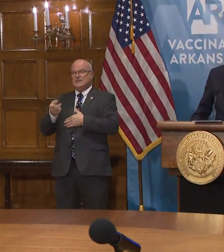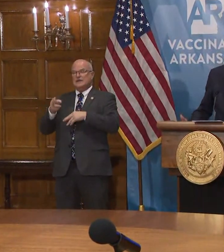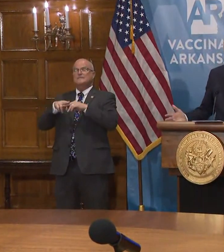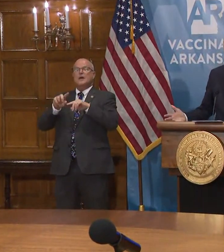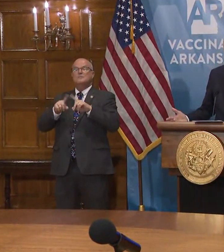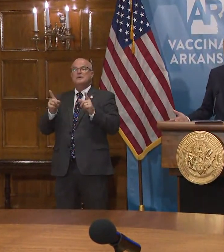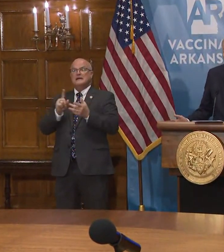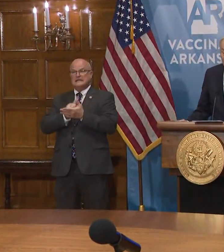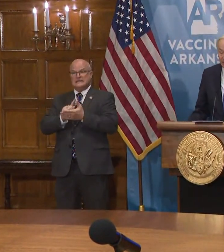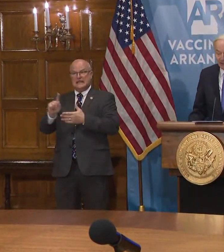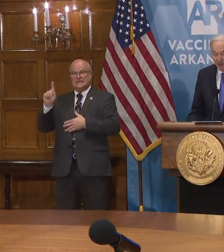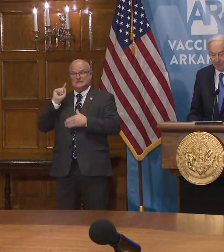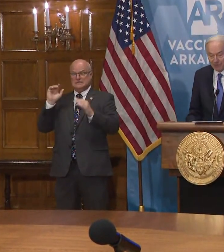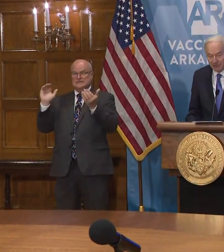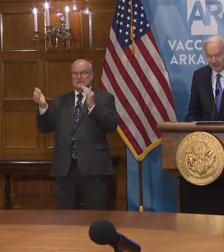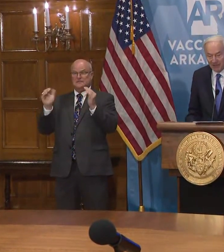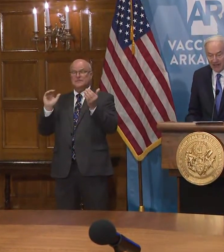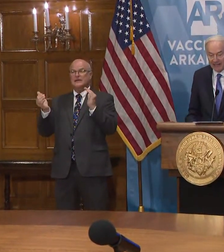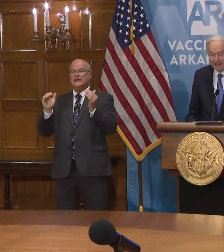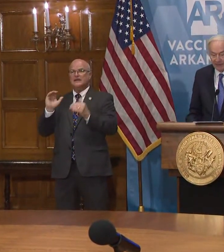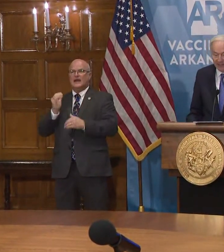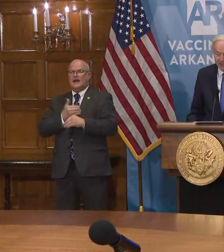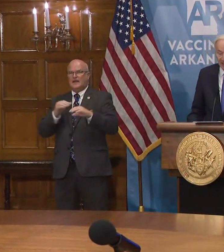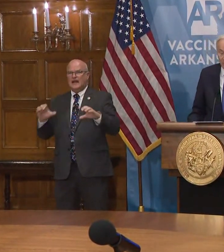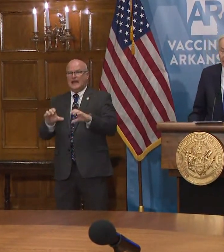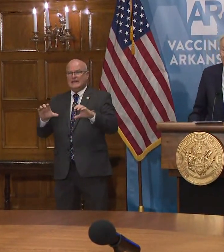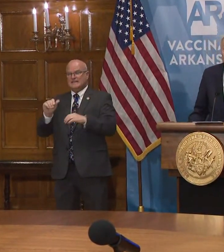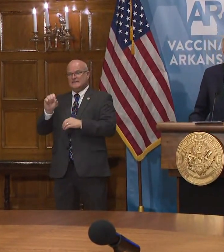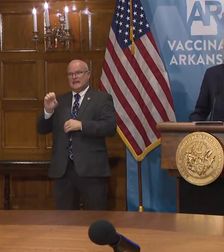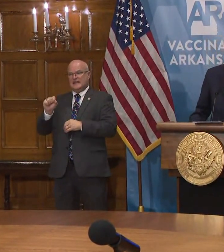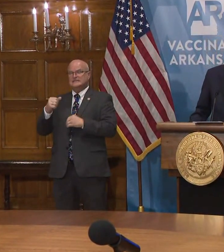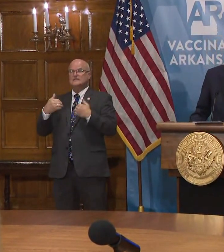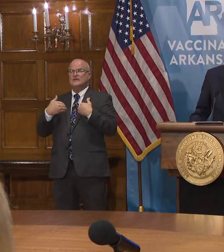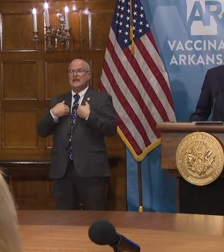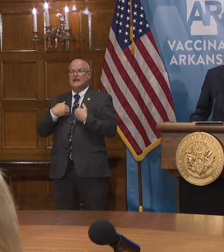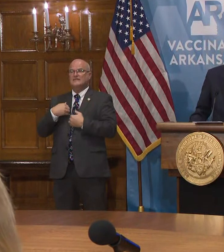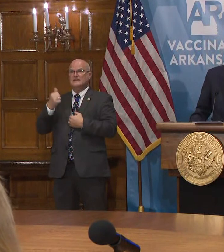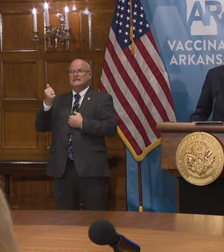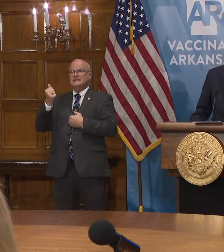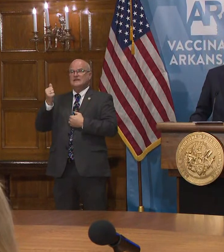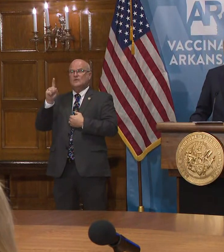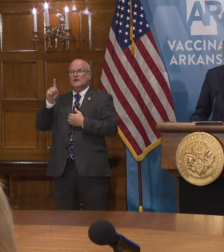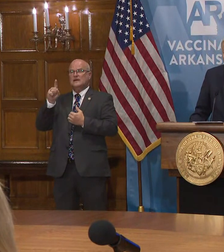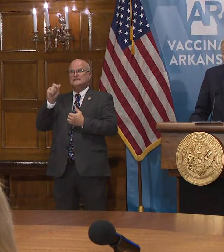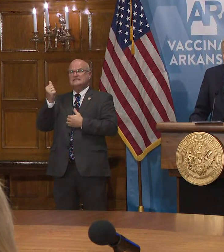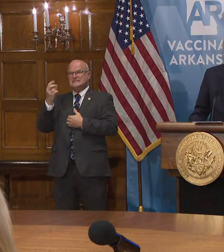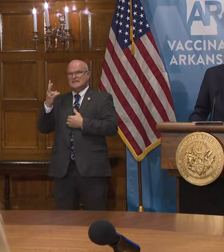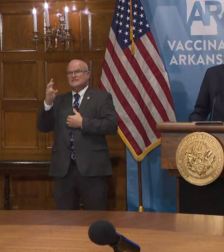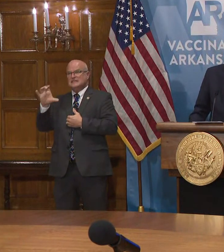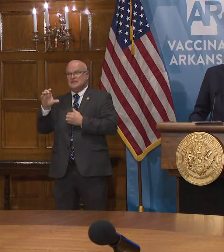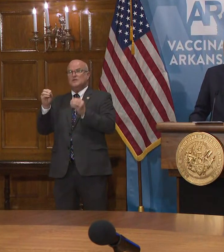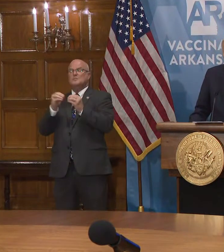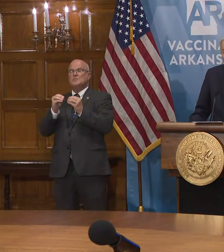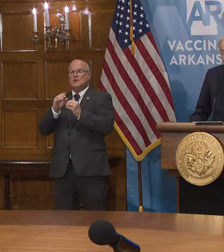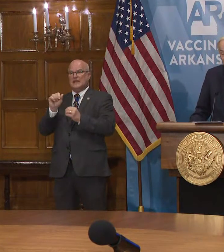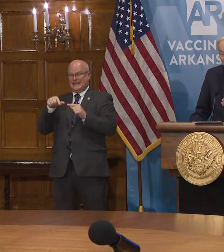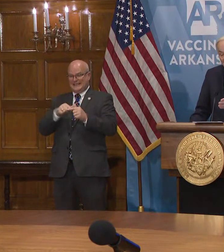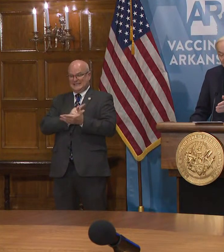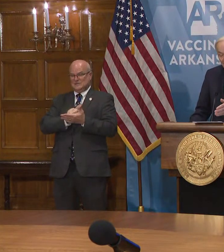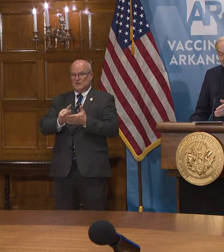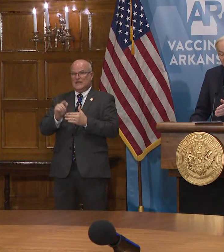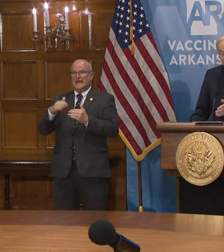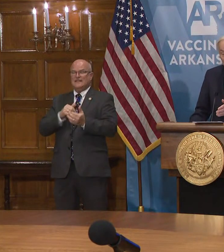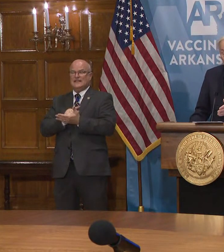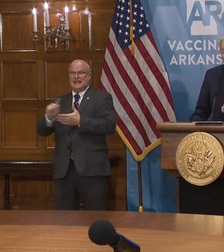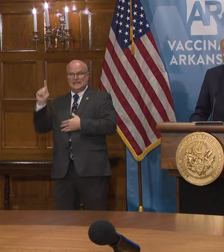But compared to last week, in terms of our active cases, we have 1,700 more active cases this week